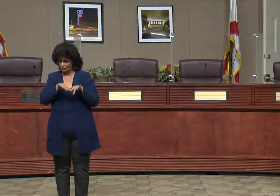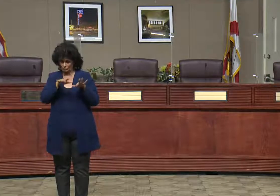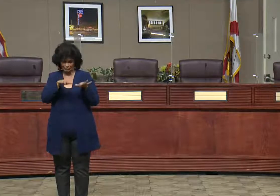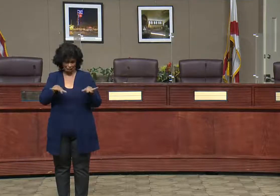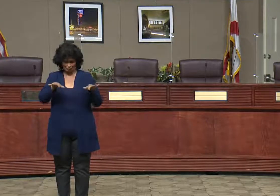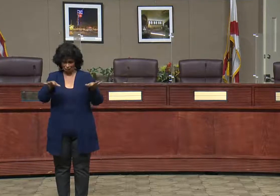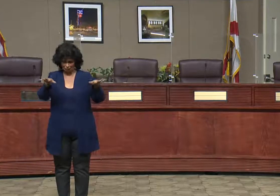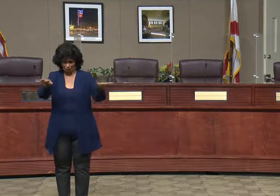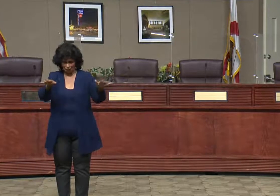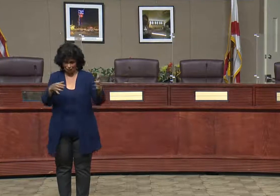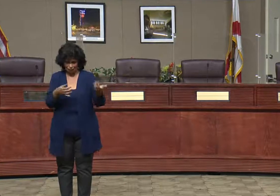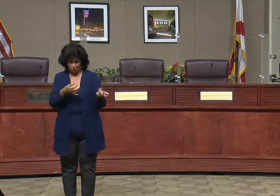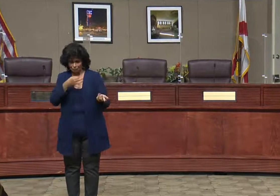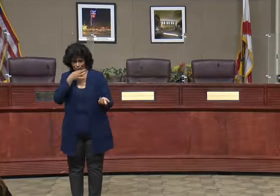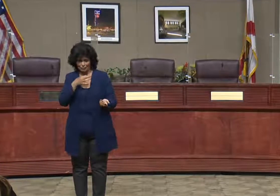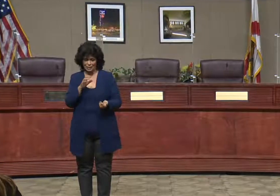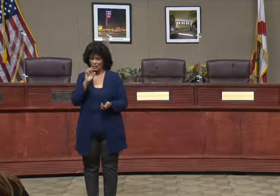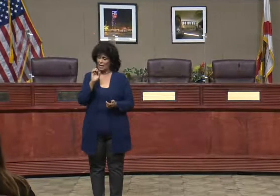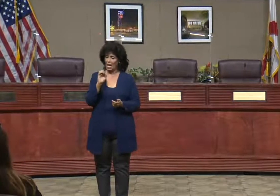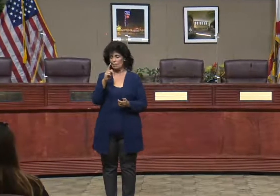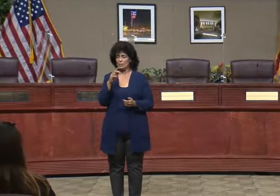Pino.